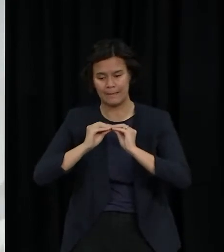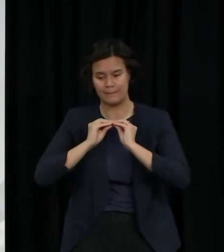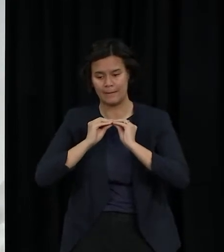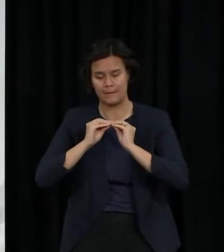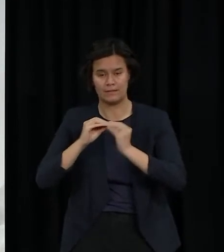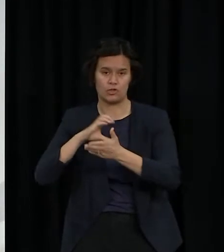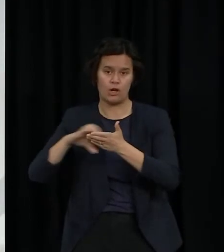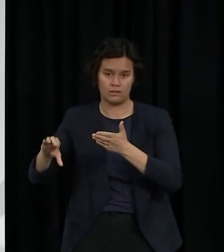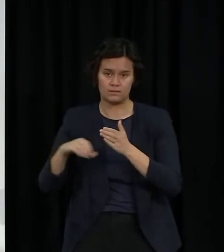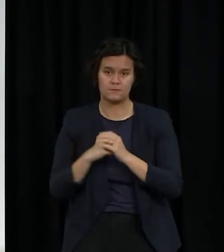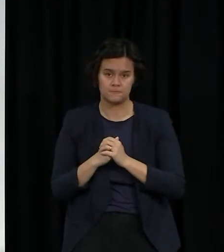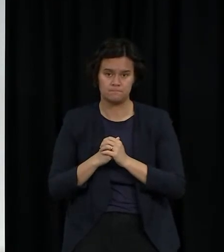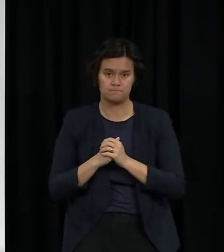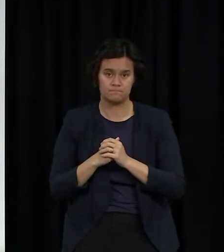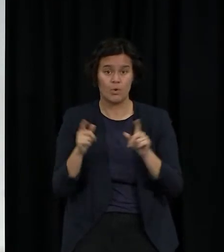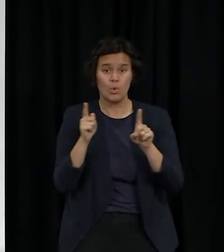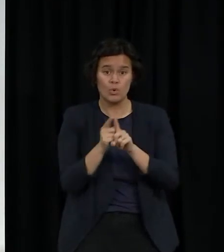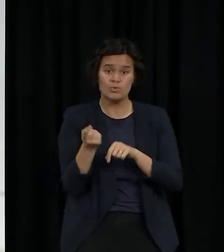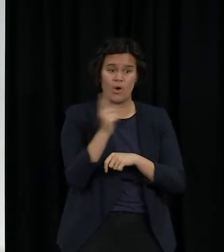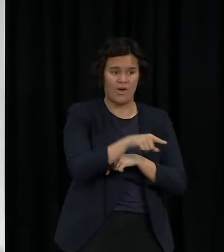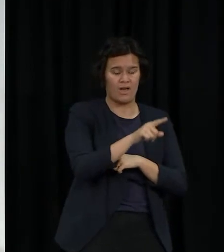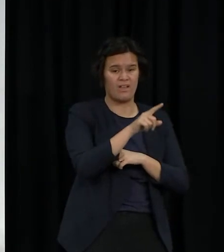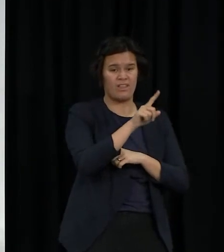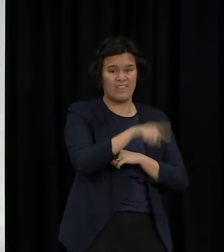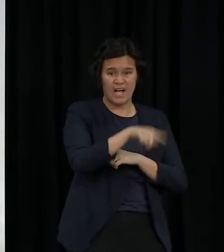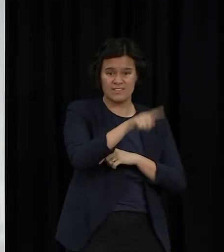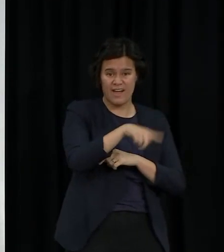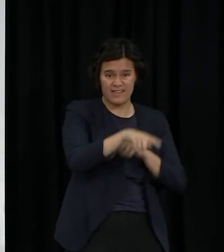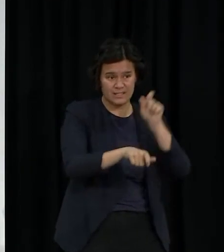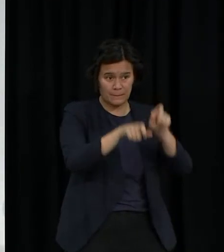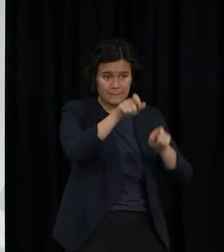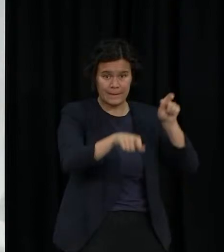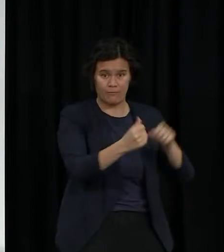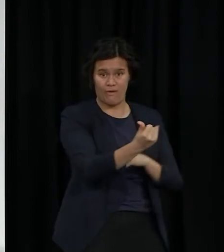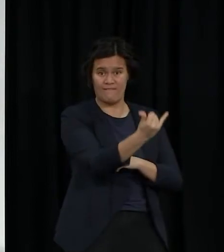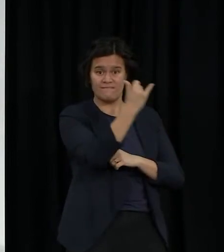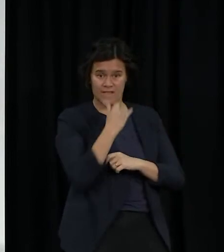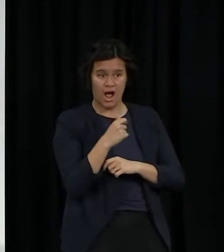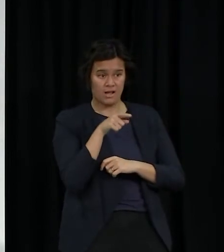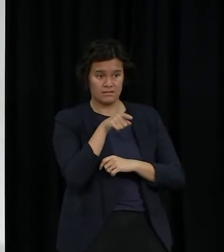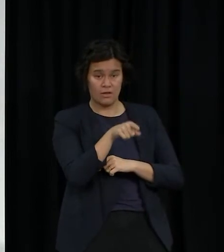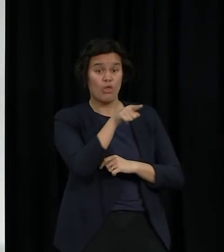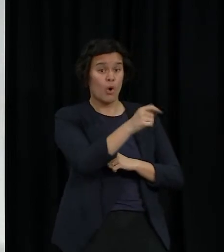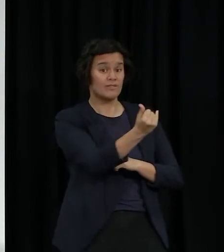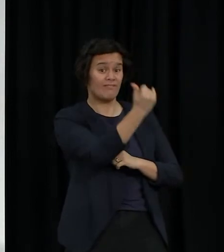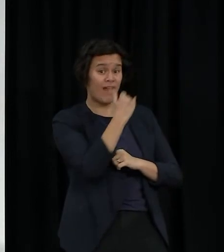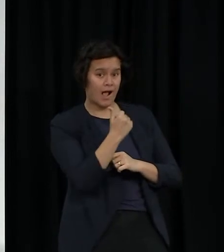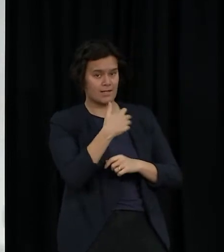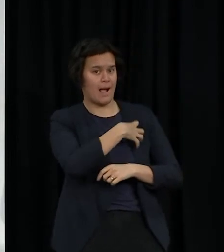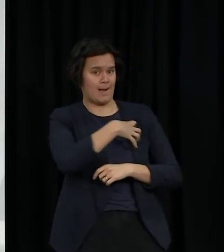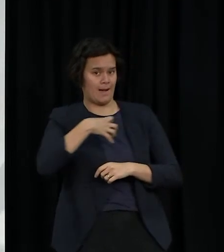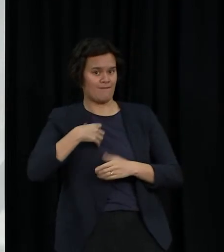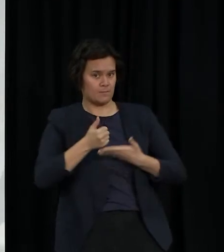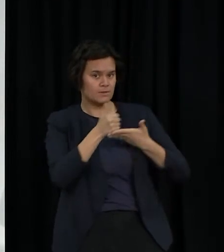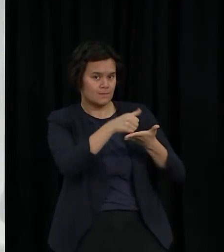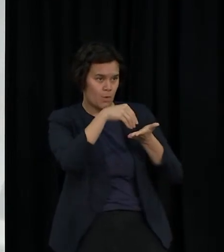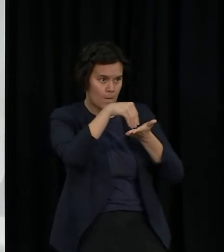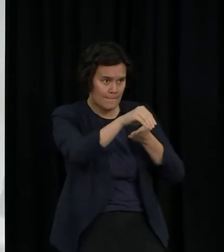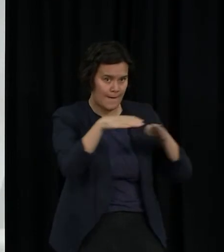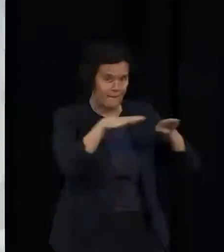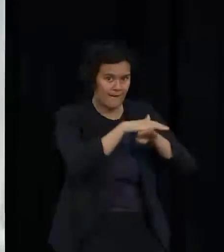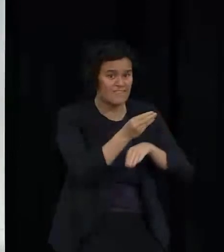have returned to New Zealand on those flights, 45% of the total number of people who have passed through our MIQ